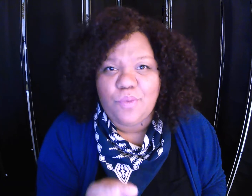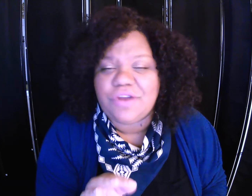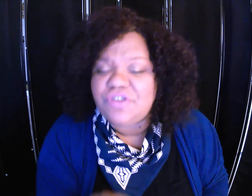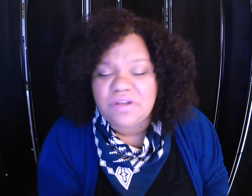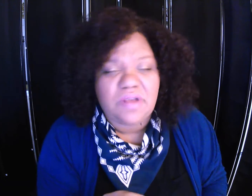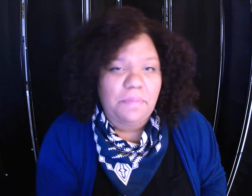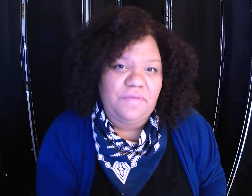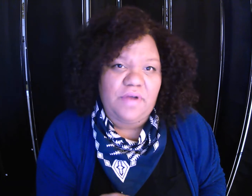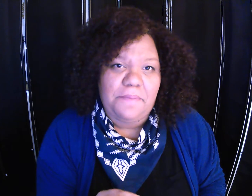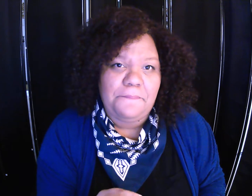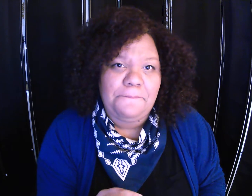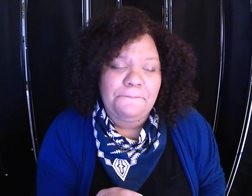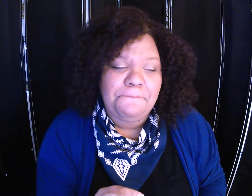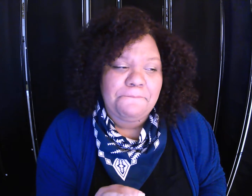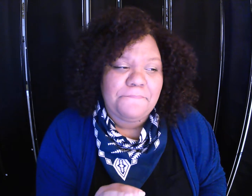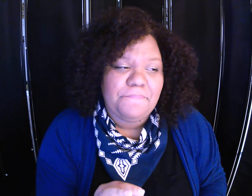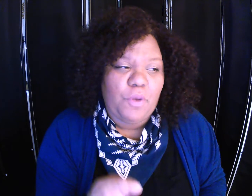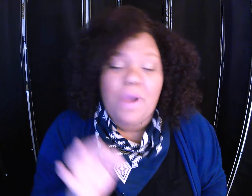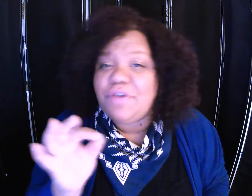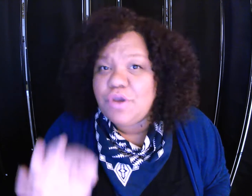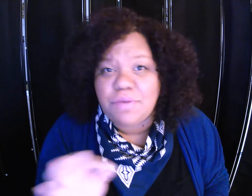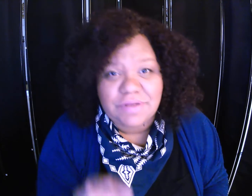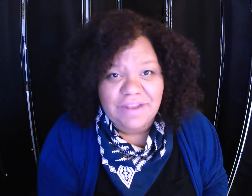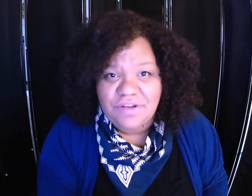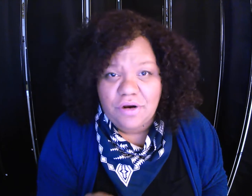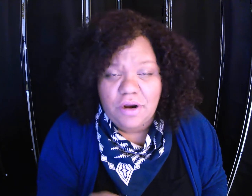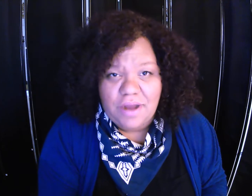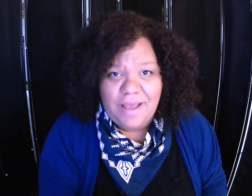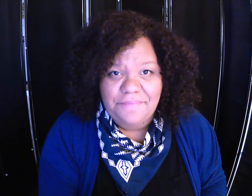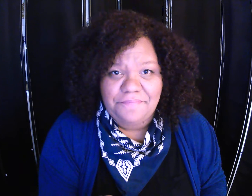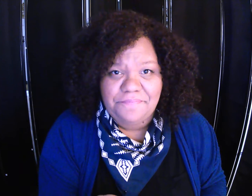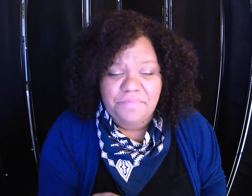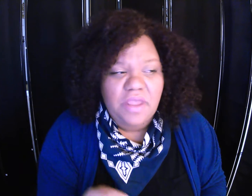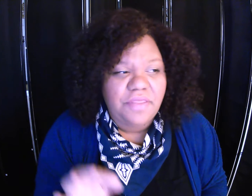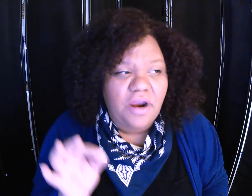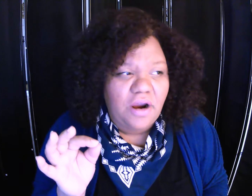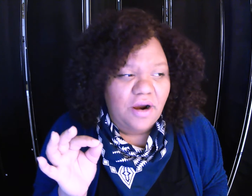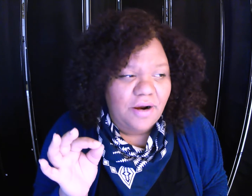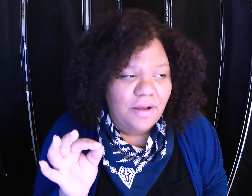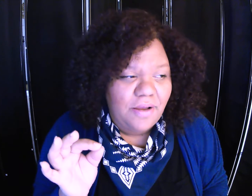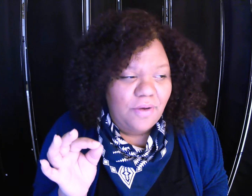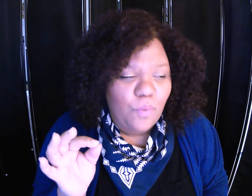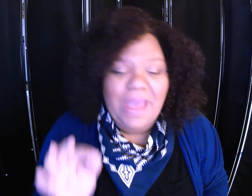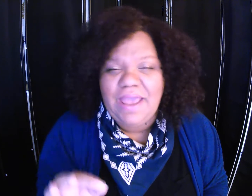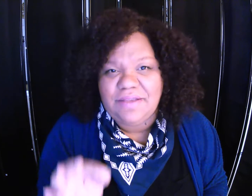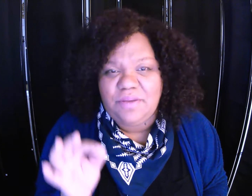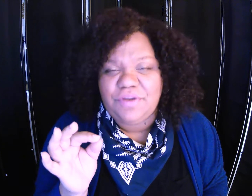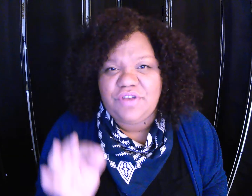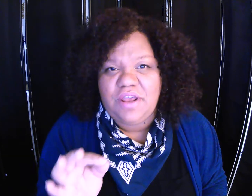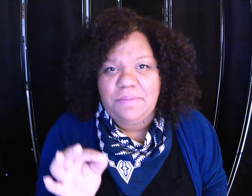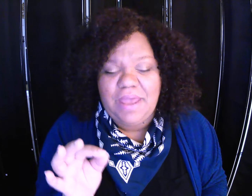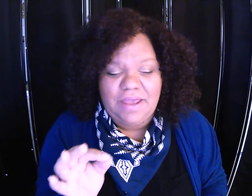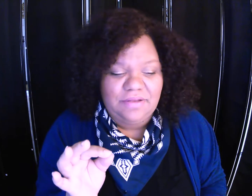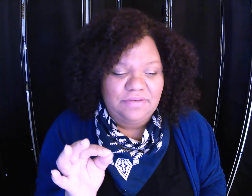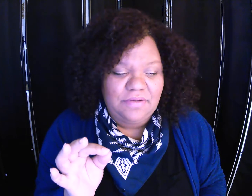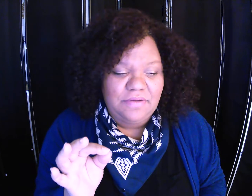she is coming from, whether you can relate to her or not. There are ways in which Kim has